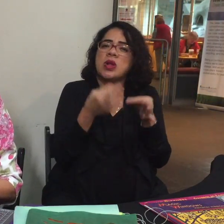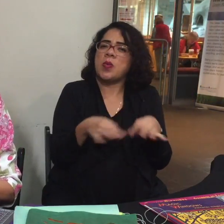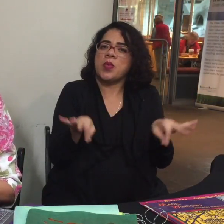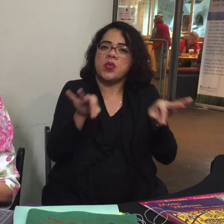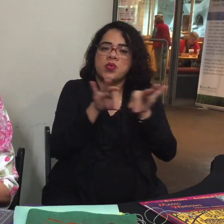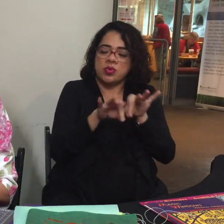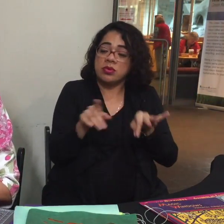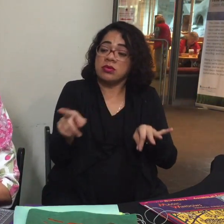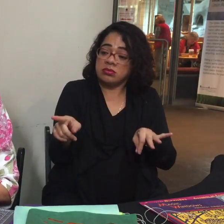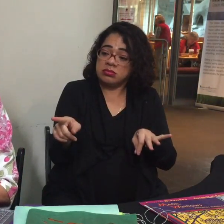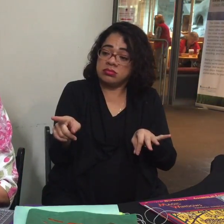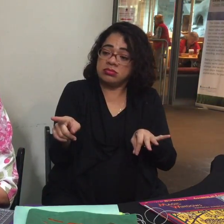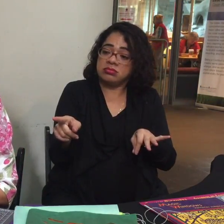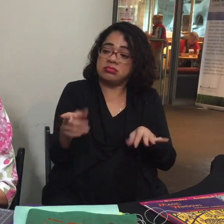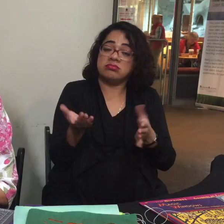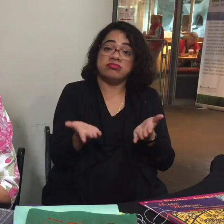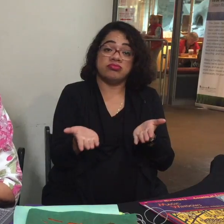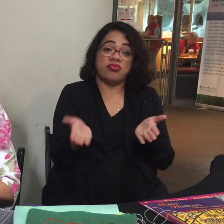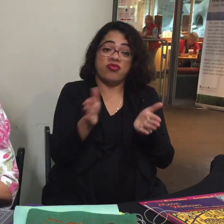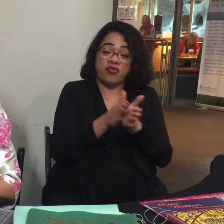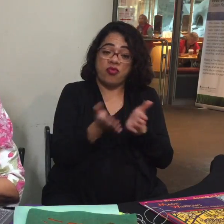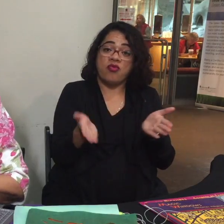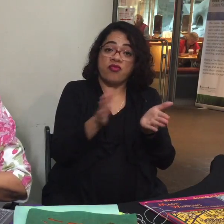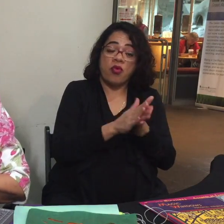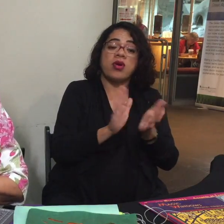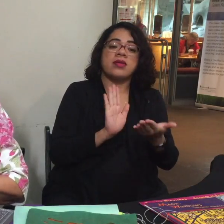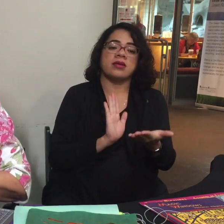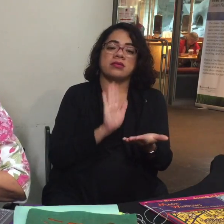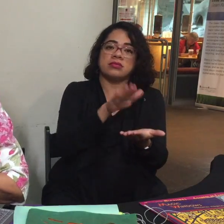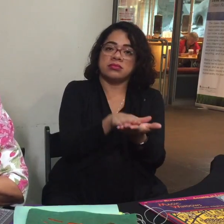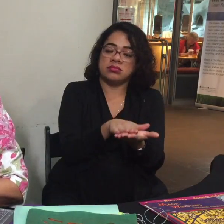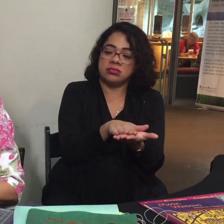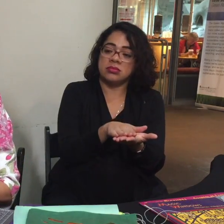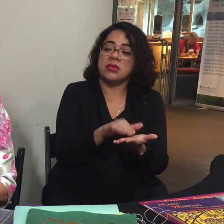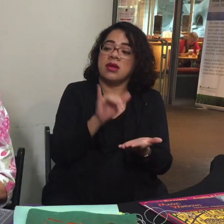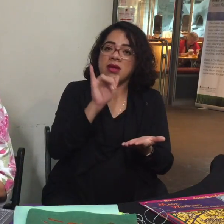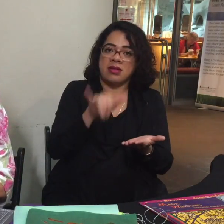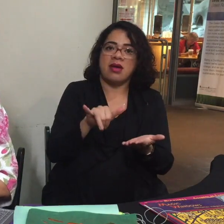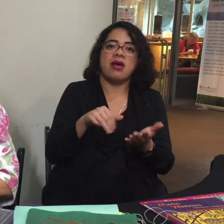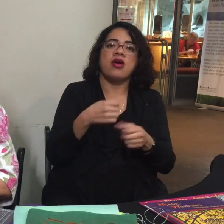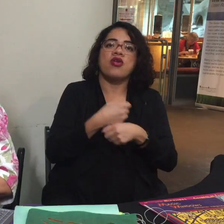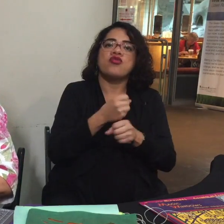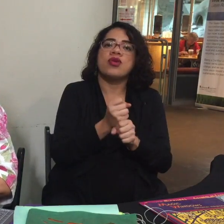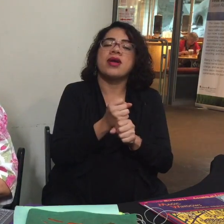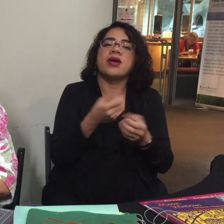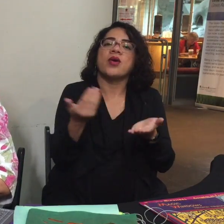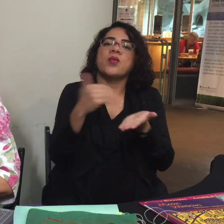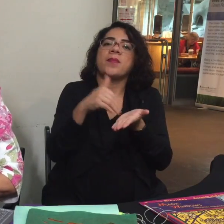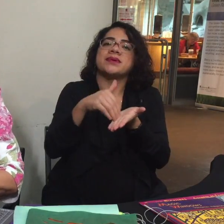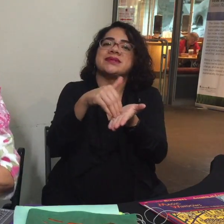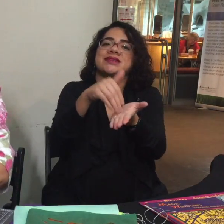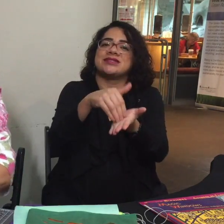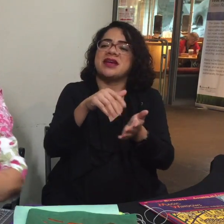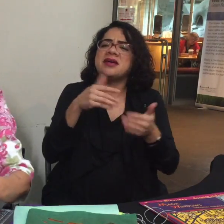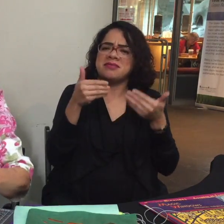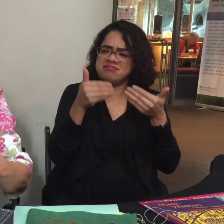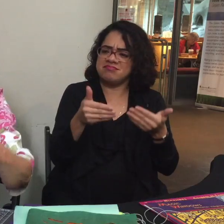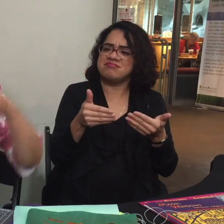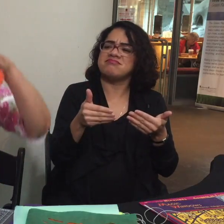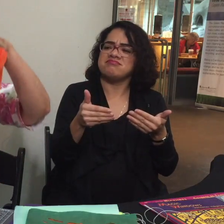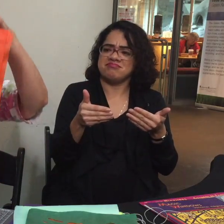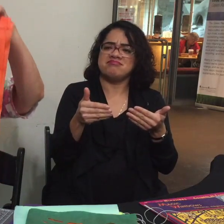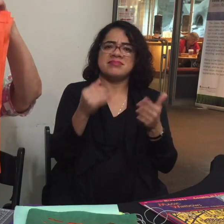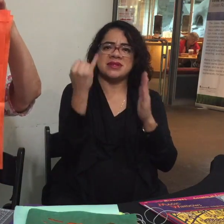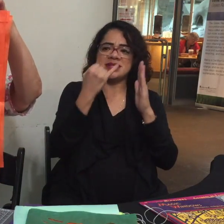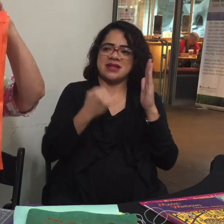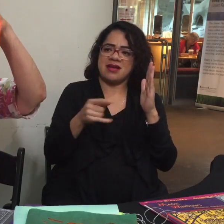you fold it, it's going to create repetition. And that repetition is what creates the design. So I folded the paper